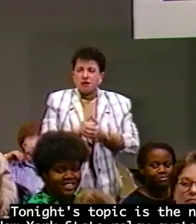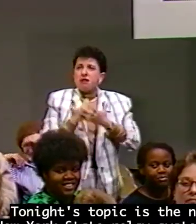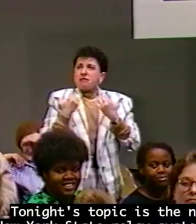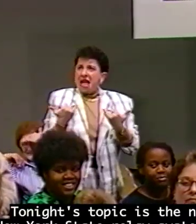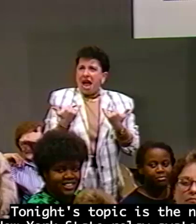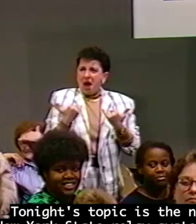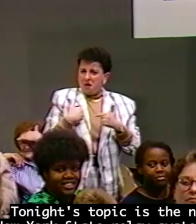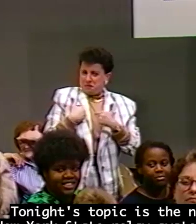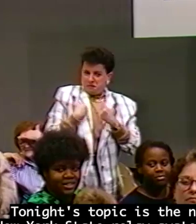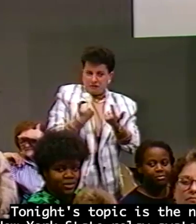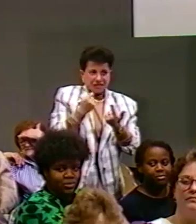State relay system